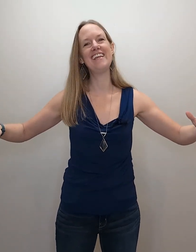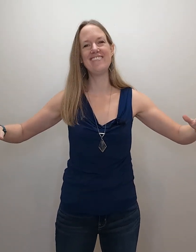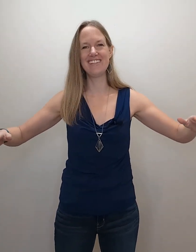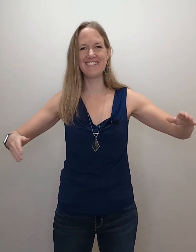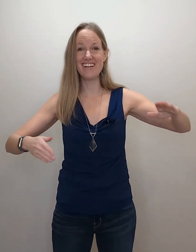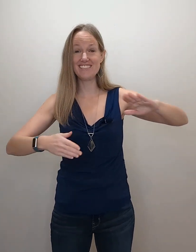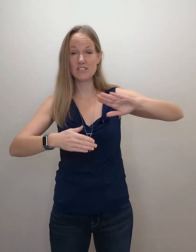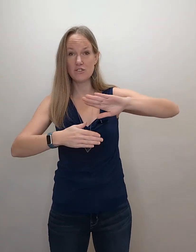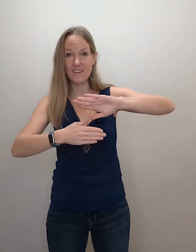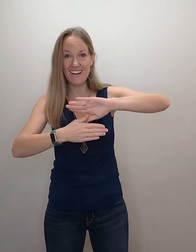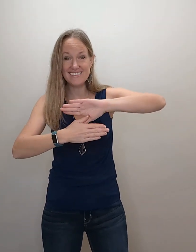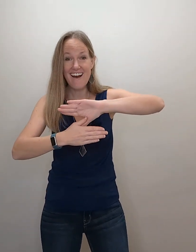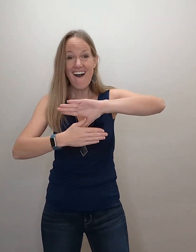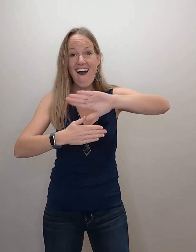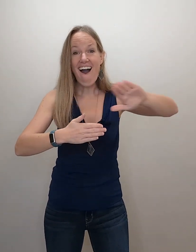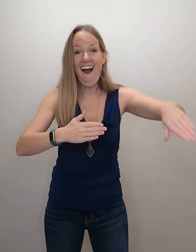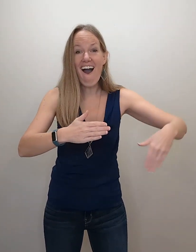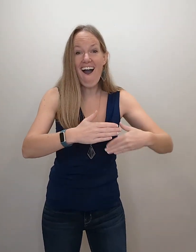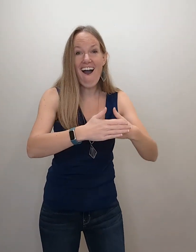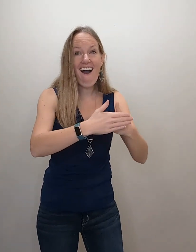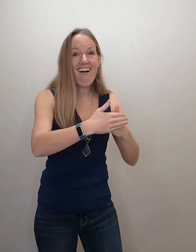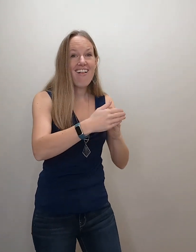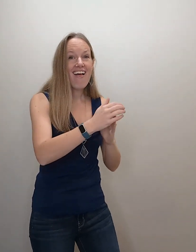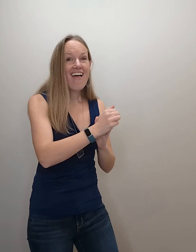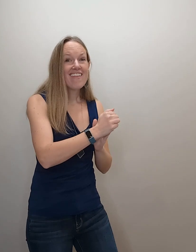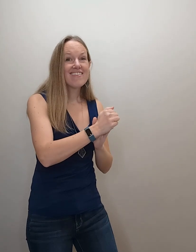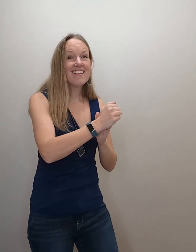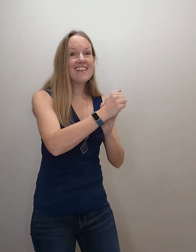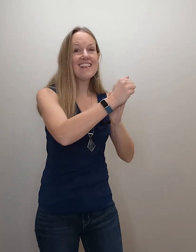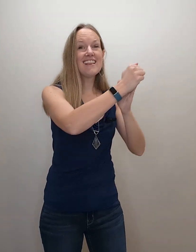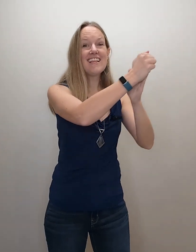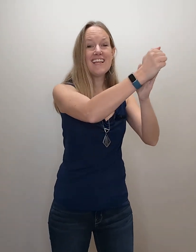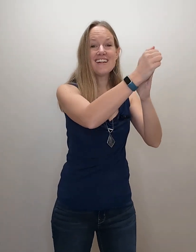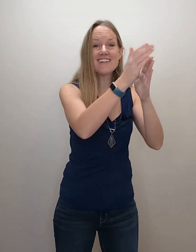Already I'm a little faster, sorry guys. All the leaders